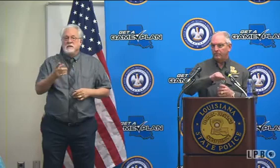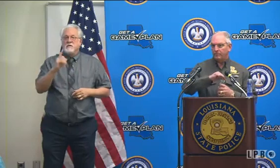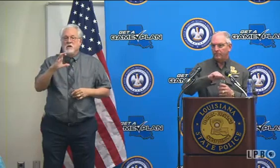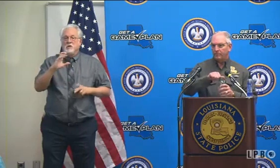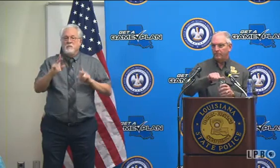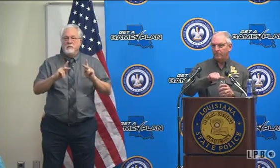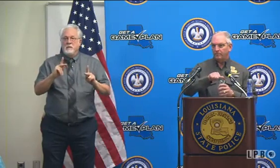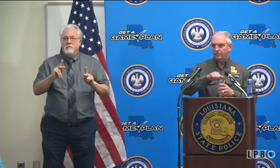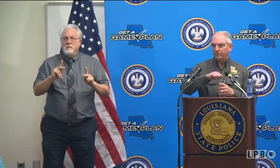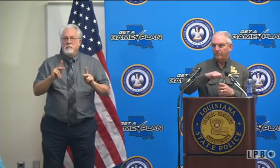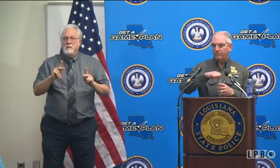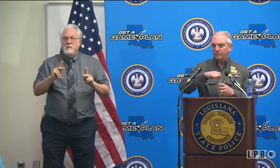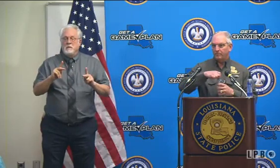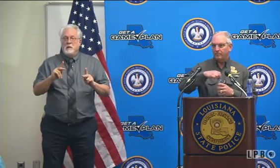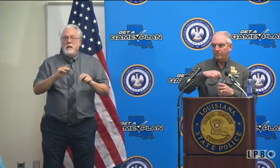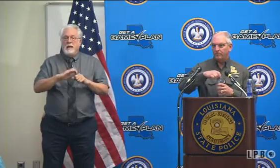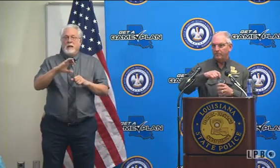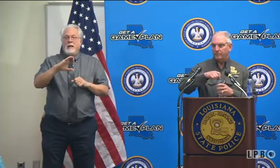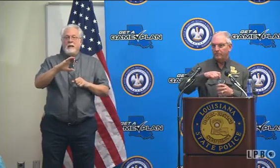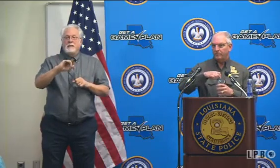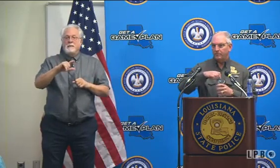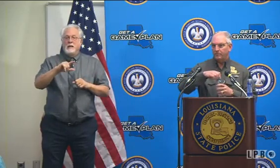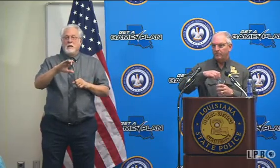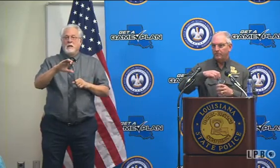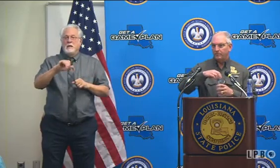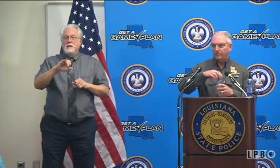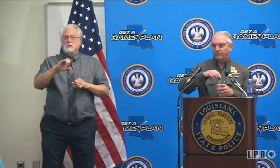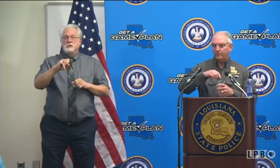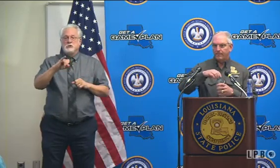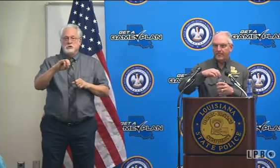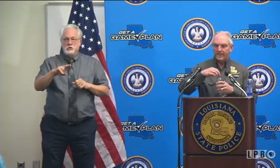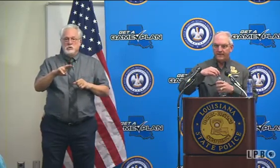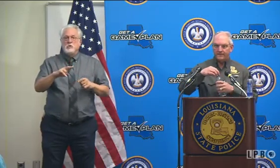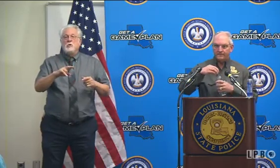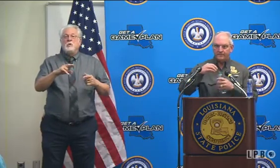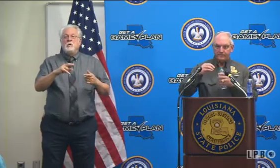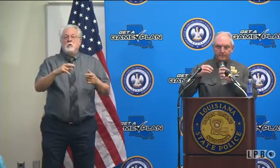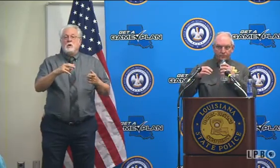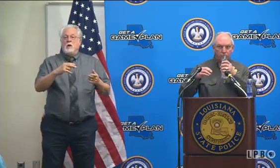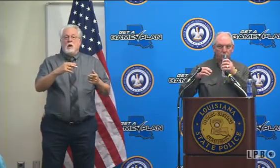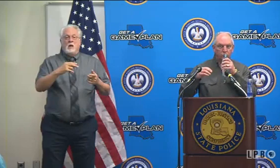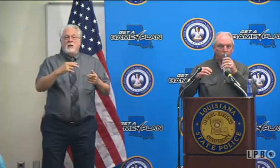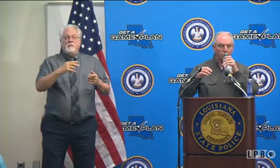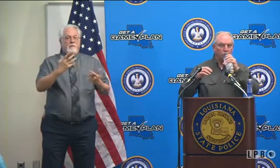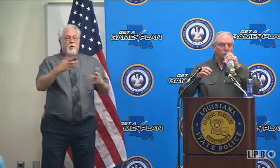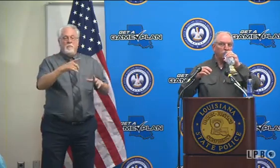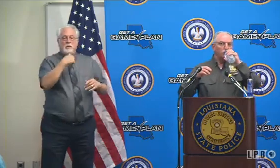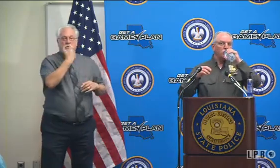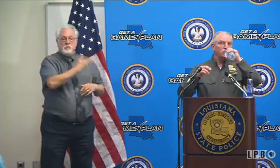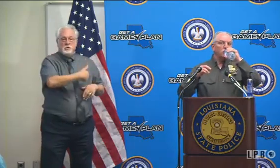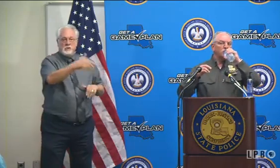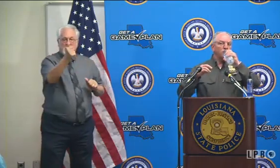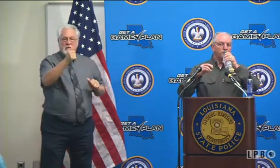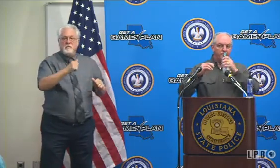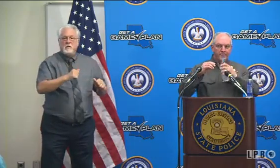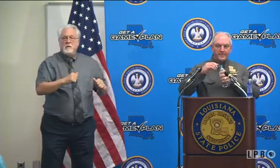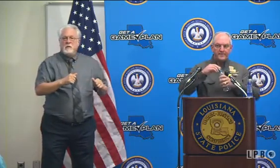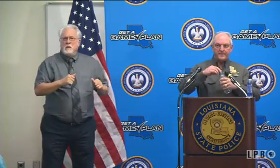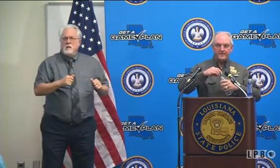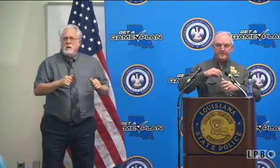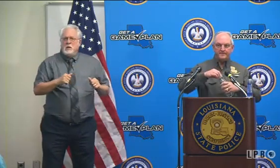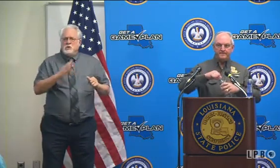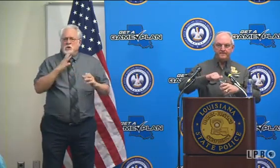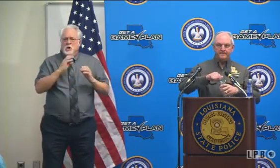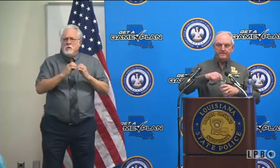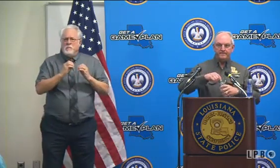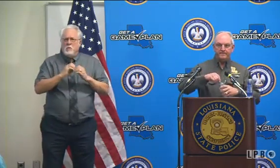in Cameron and Calcasieu parishes who have active coronavirus infections. They've all been told to leave. So I'm wondering, can you talk more about